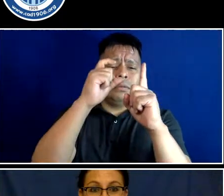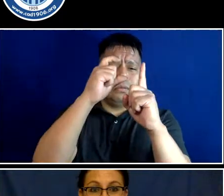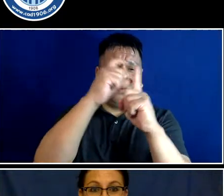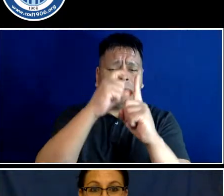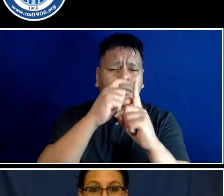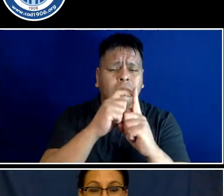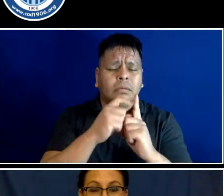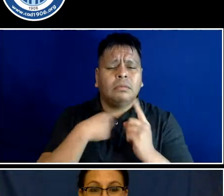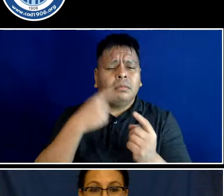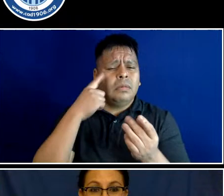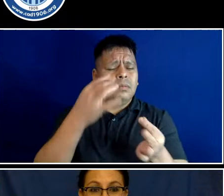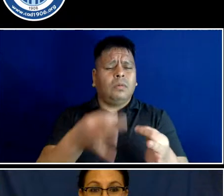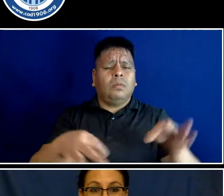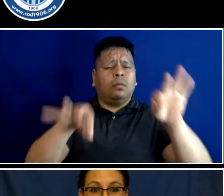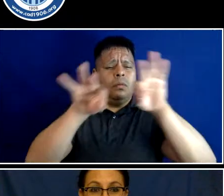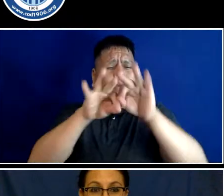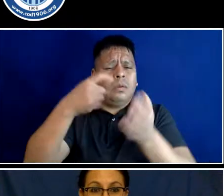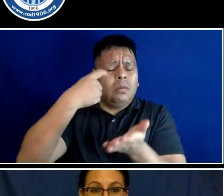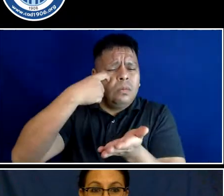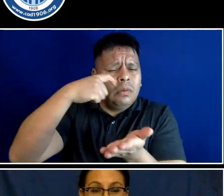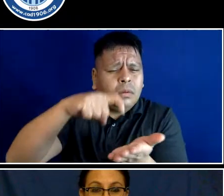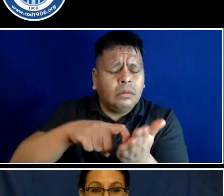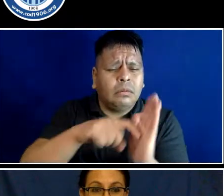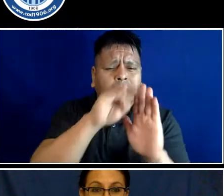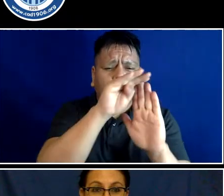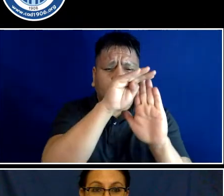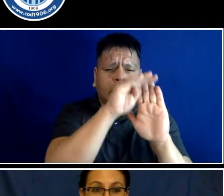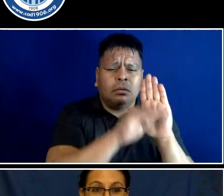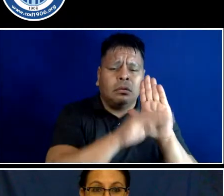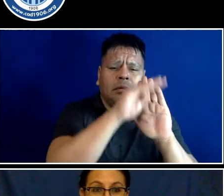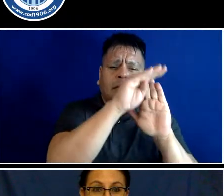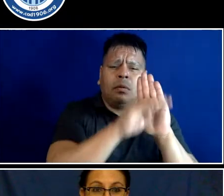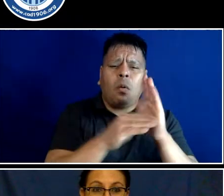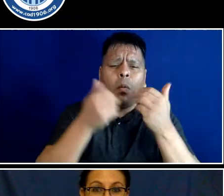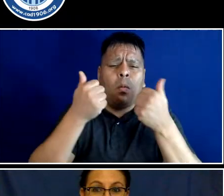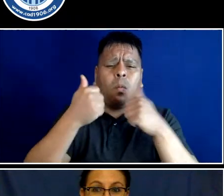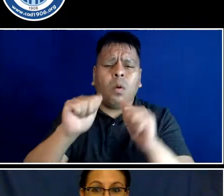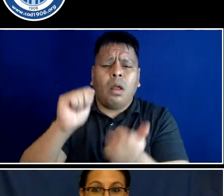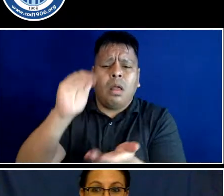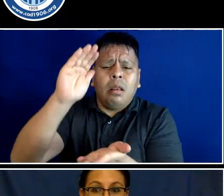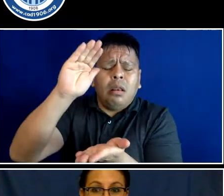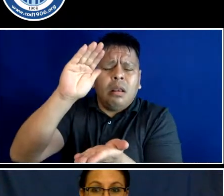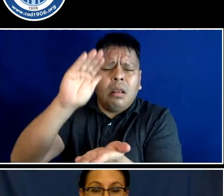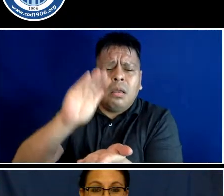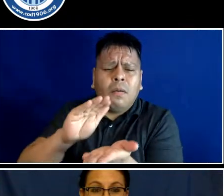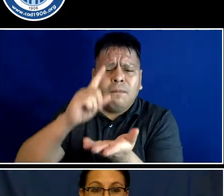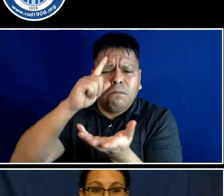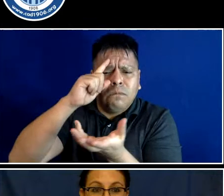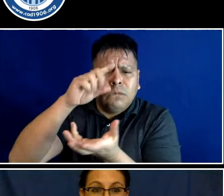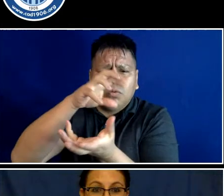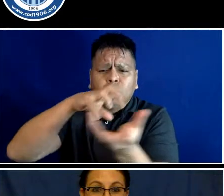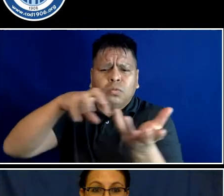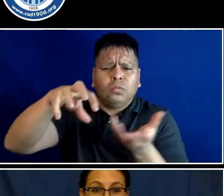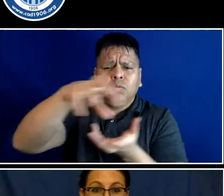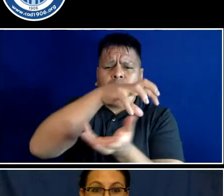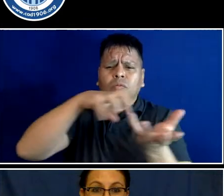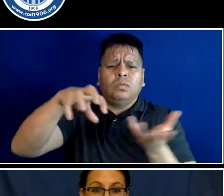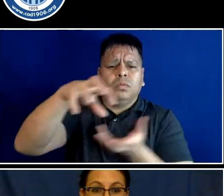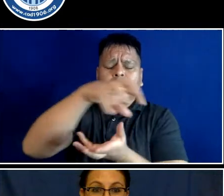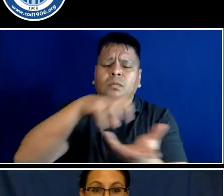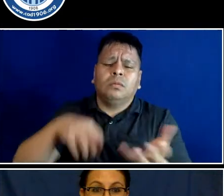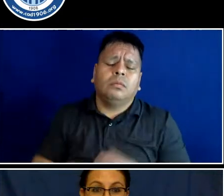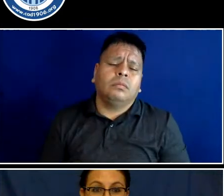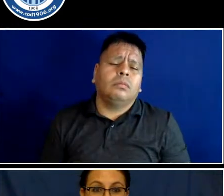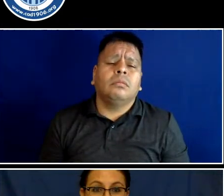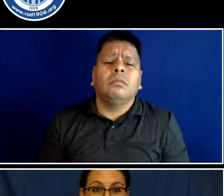And this is Roberto speaking. I'd like to cover some identity terms. As you can see, there's a listing right